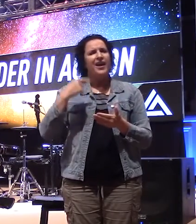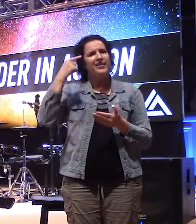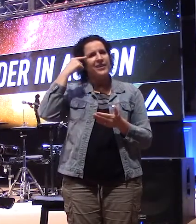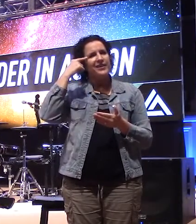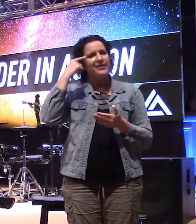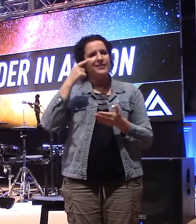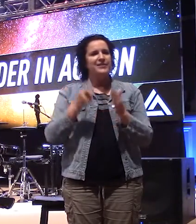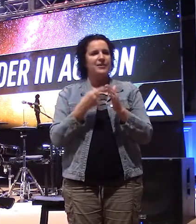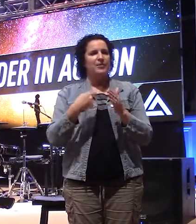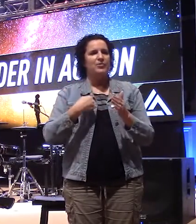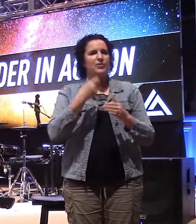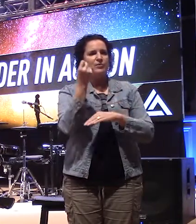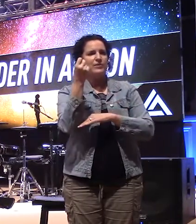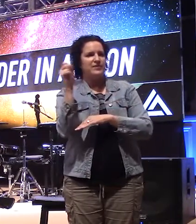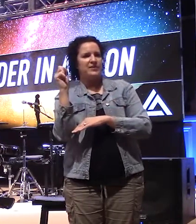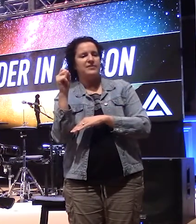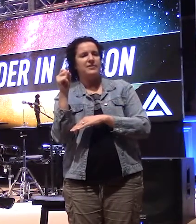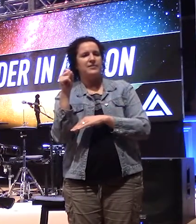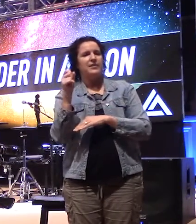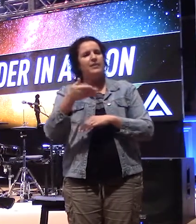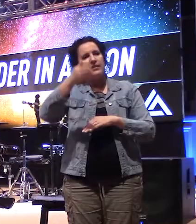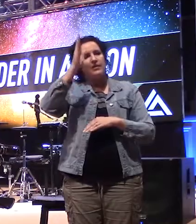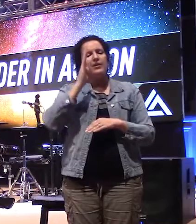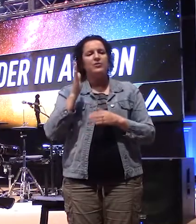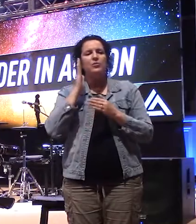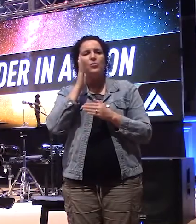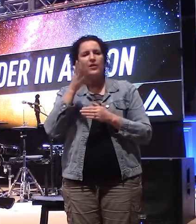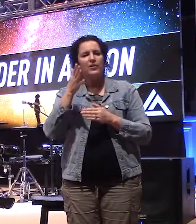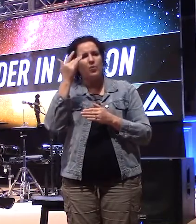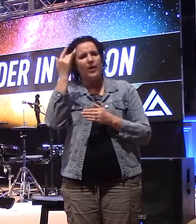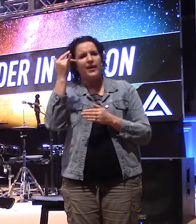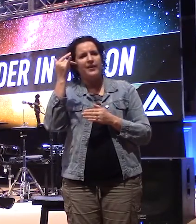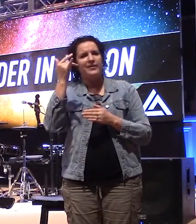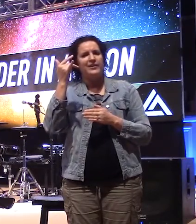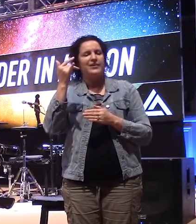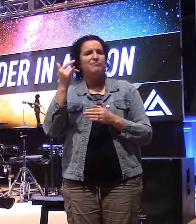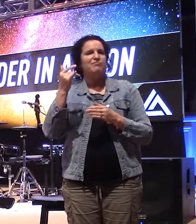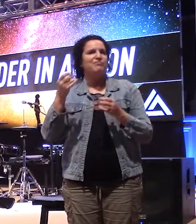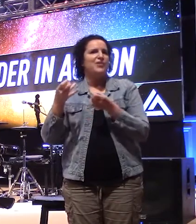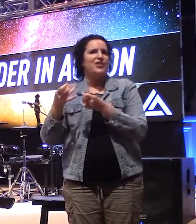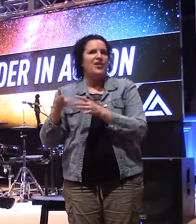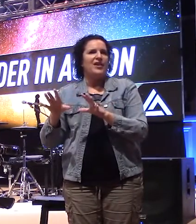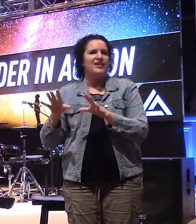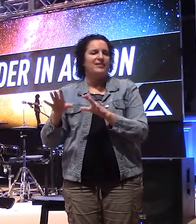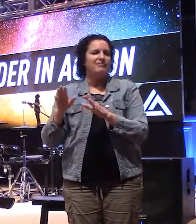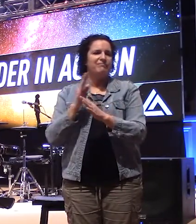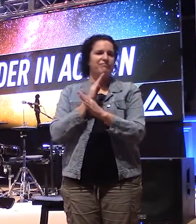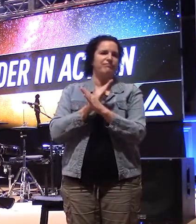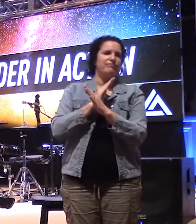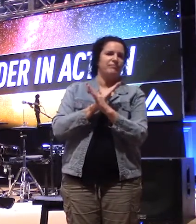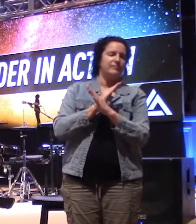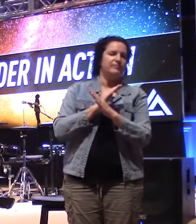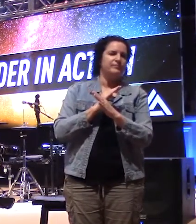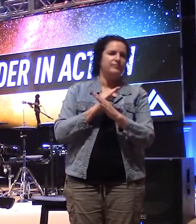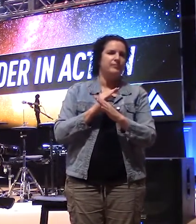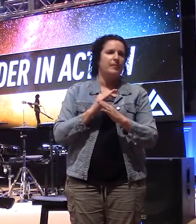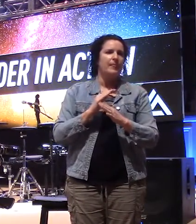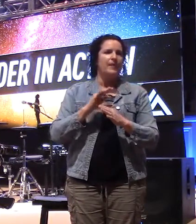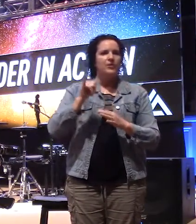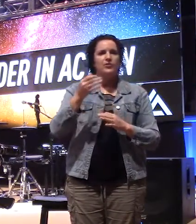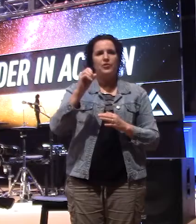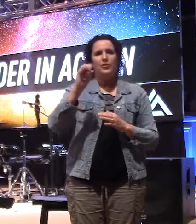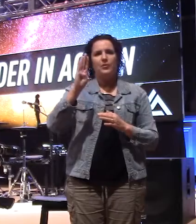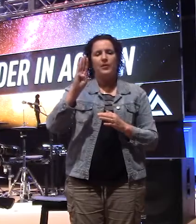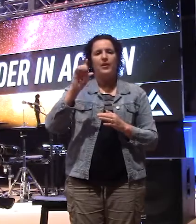will because we don't like the restrictions. We don't like anybody telling us what to do. Job 24:13 says,